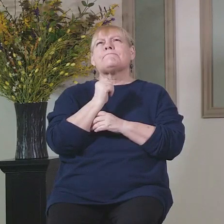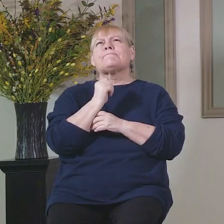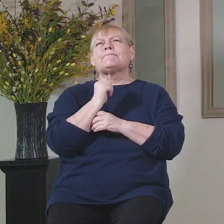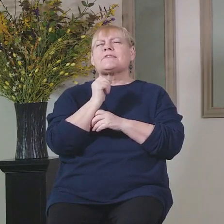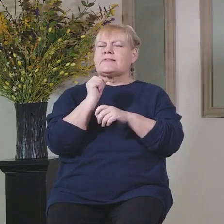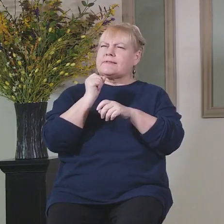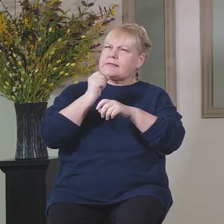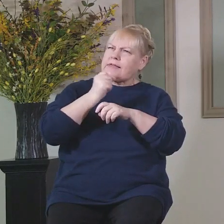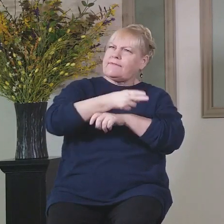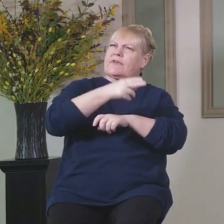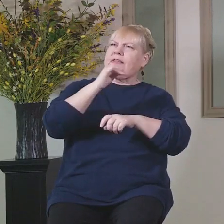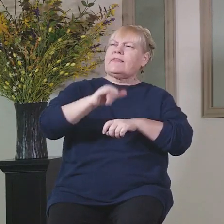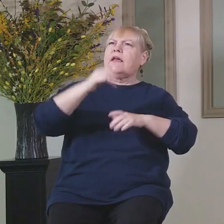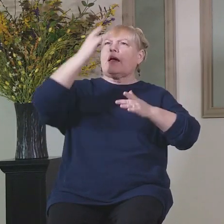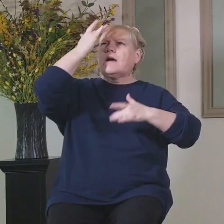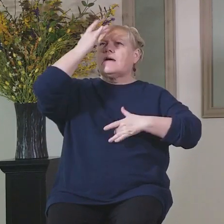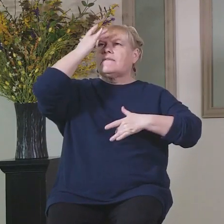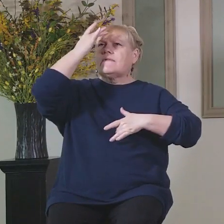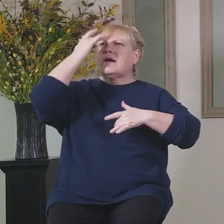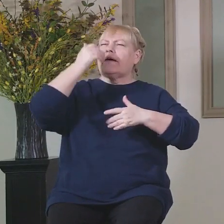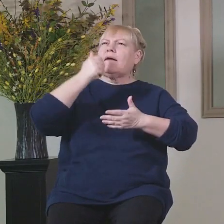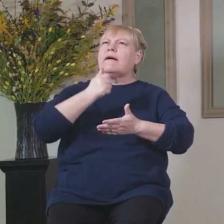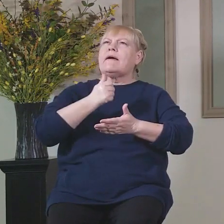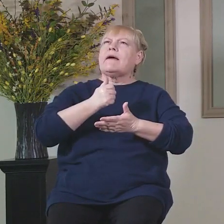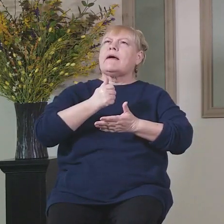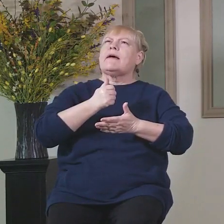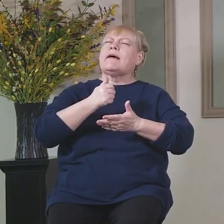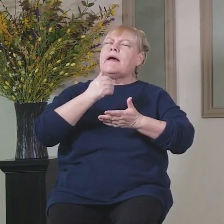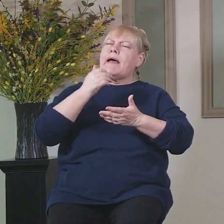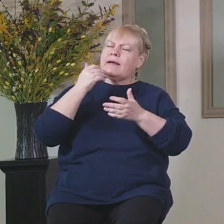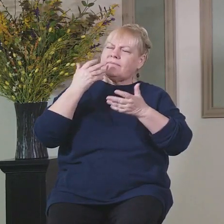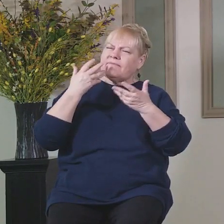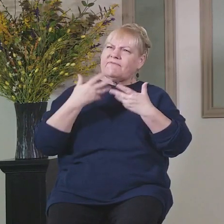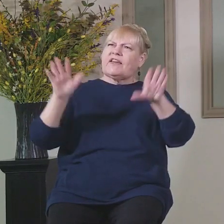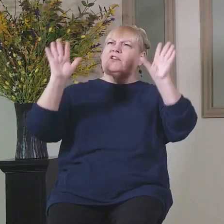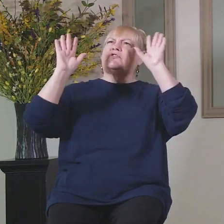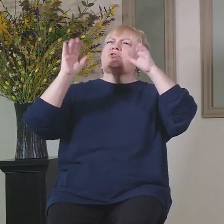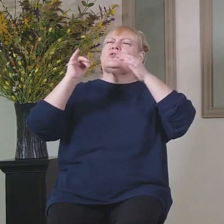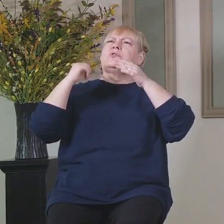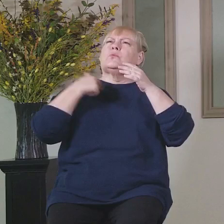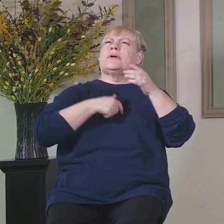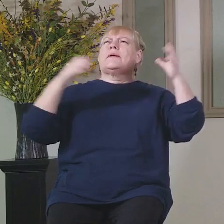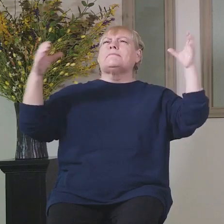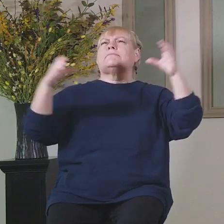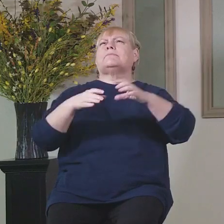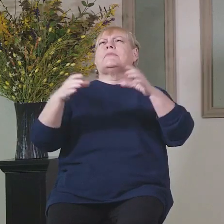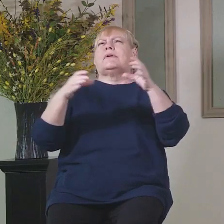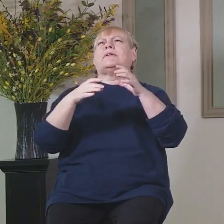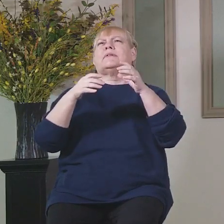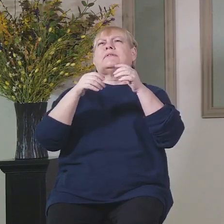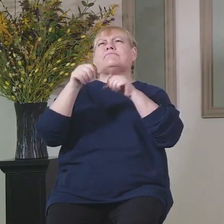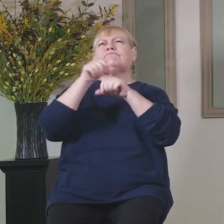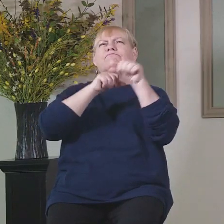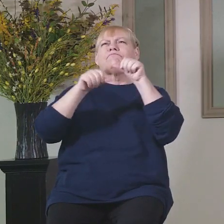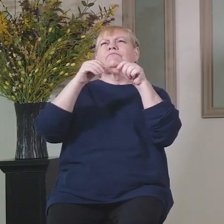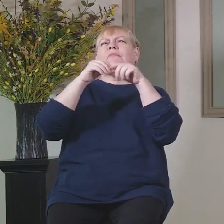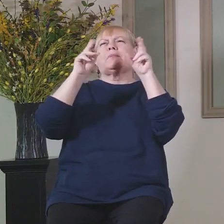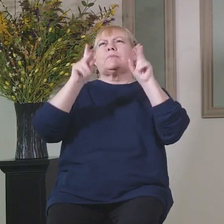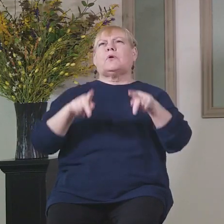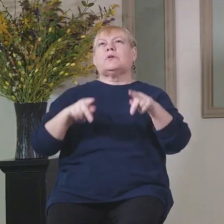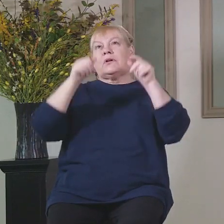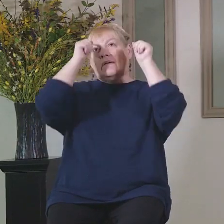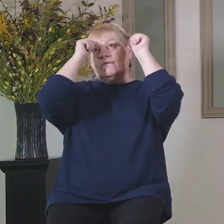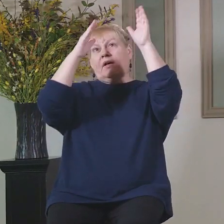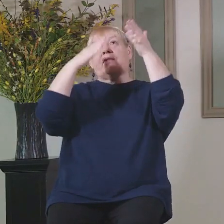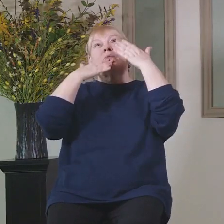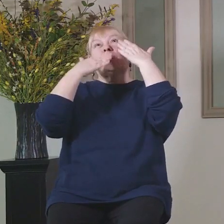defeat this virus, Father. Help this disease to pass so that we can be back together, Father, in person. Father, we